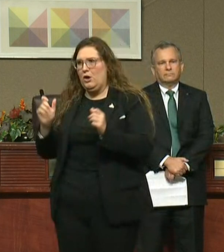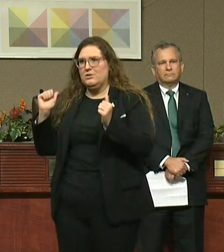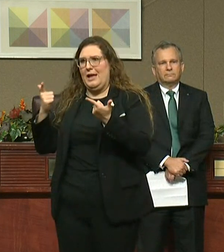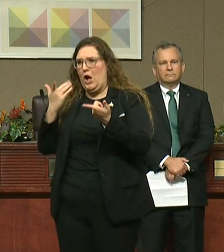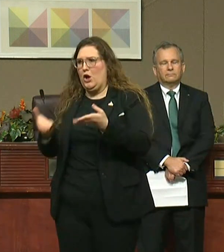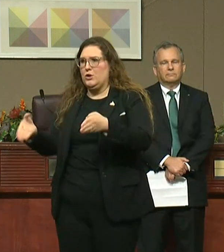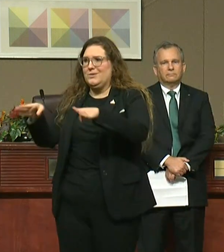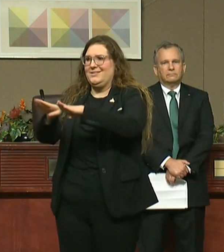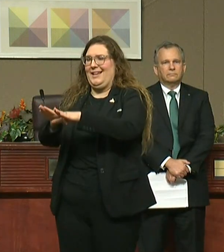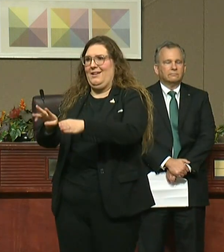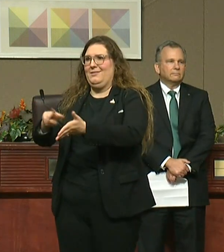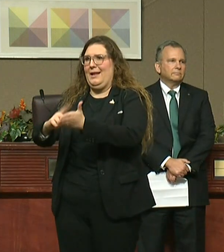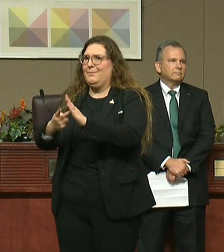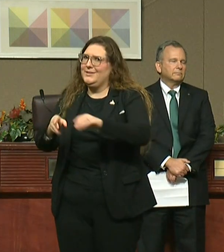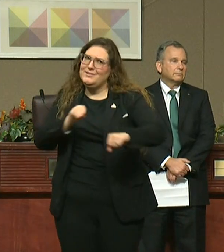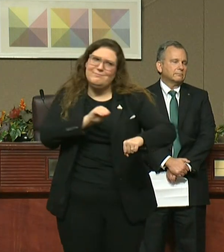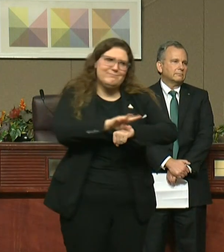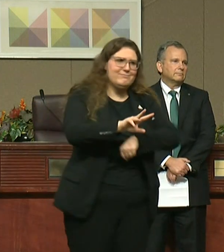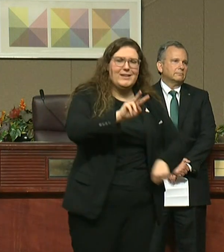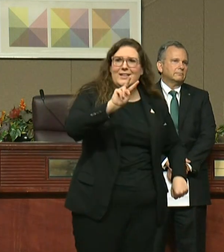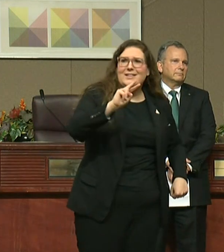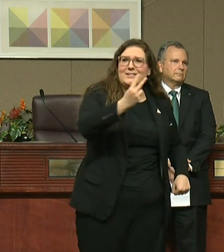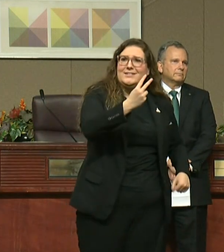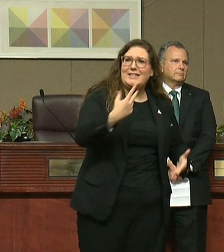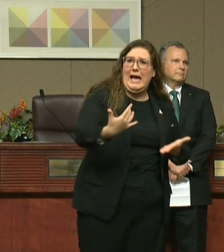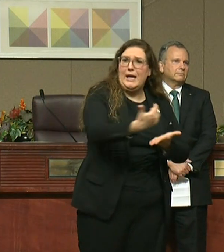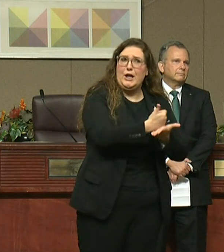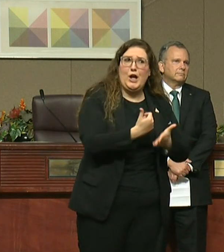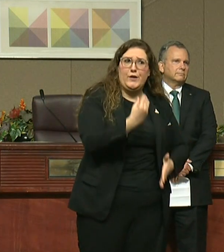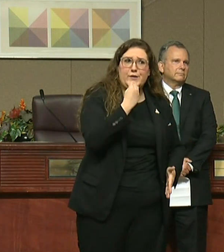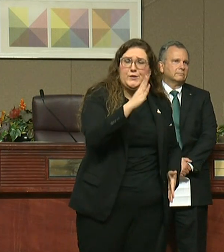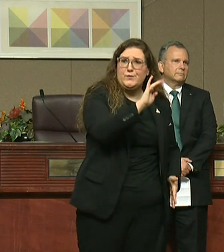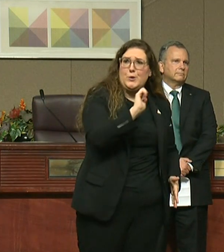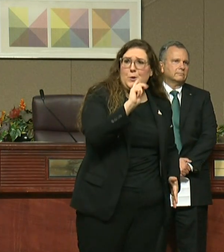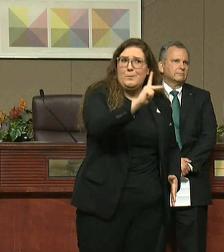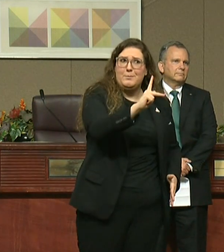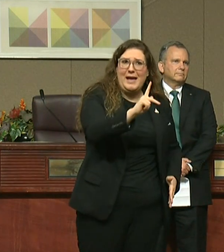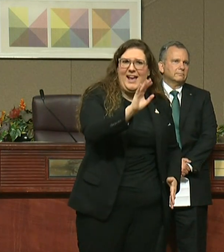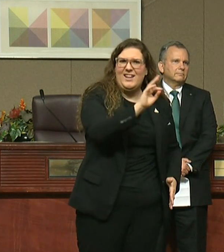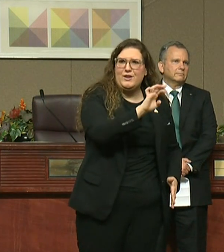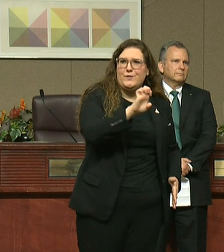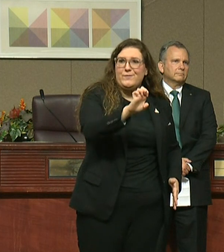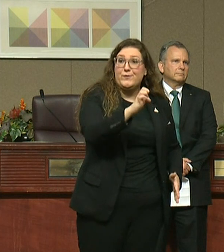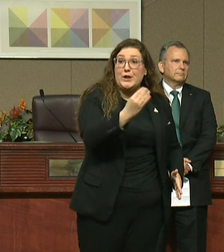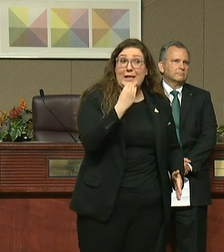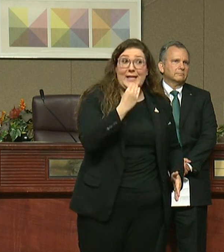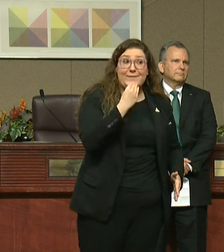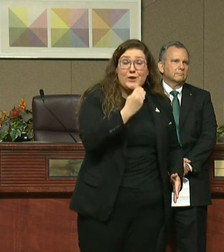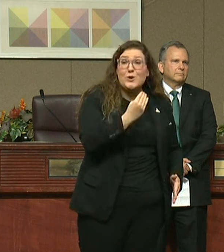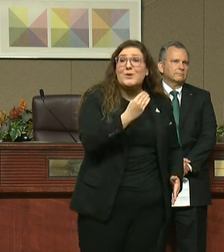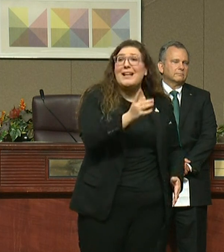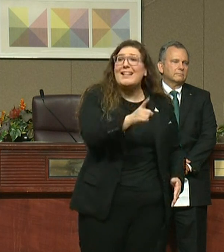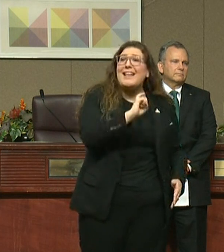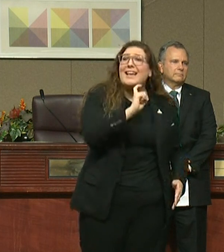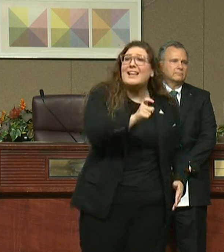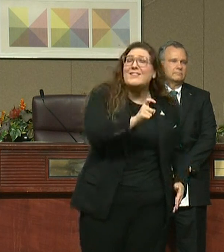even for Second Harvest that provides some 300,000 plus meals a